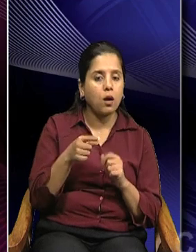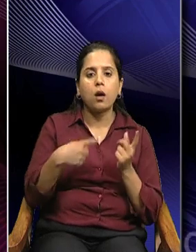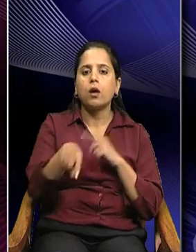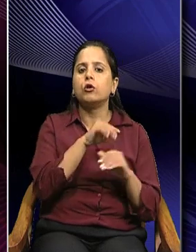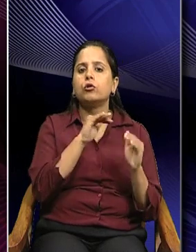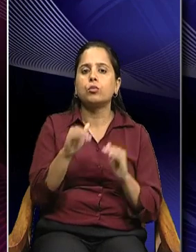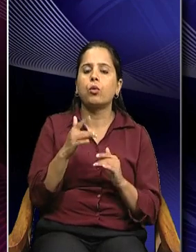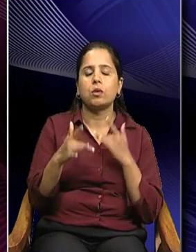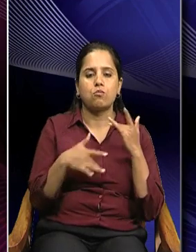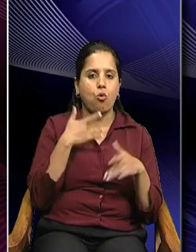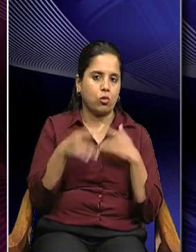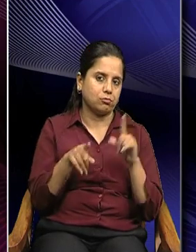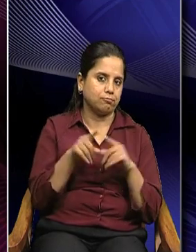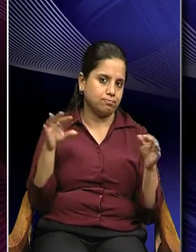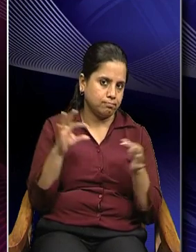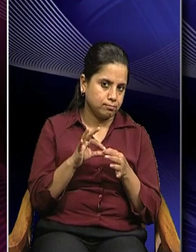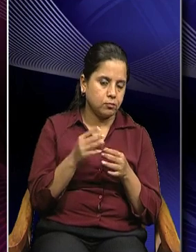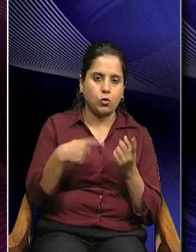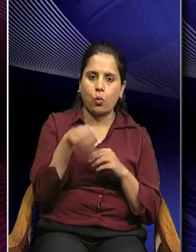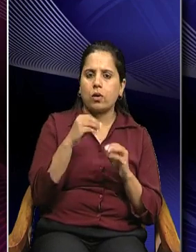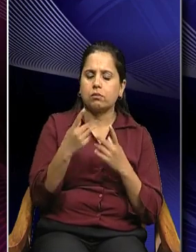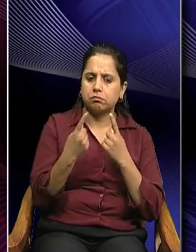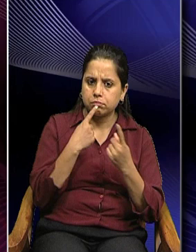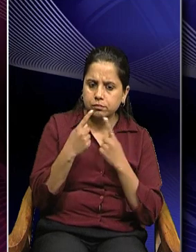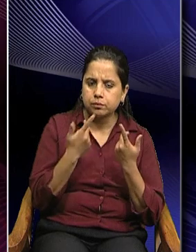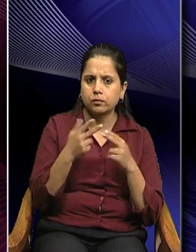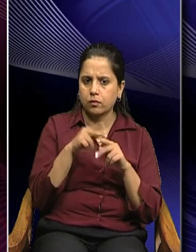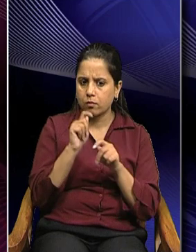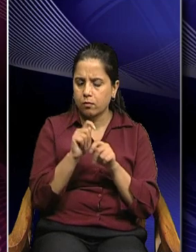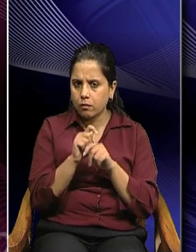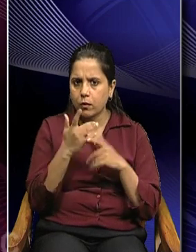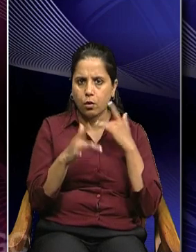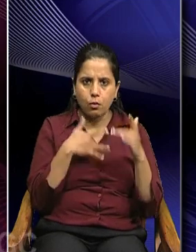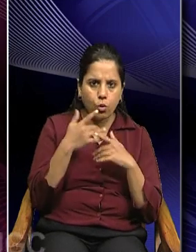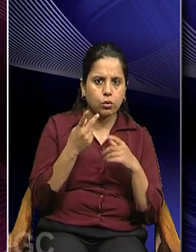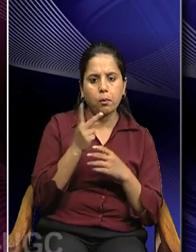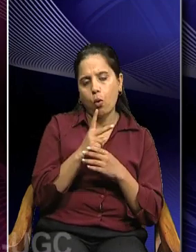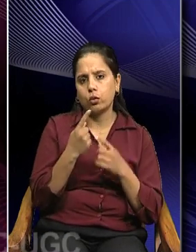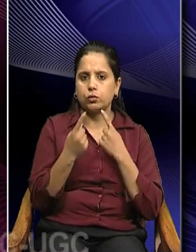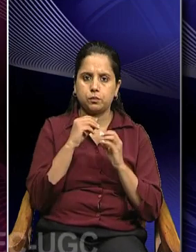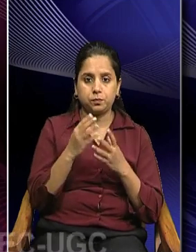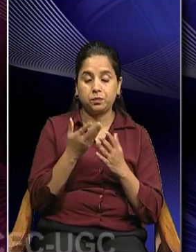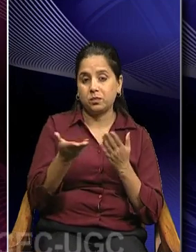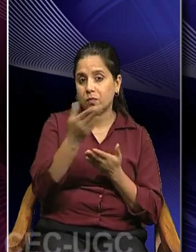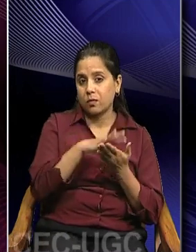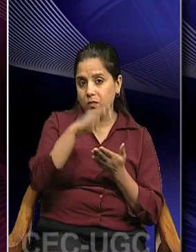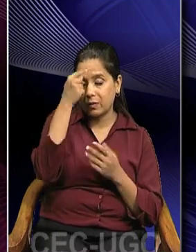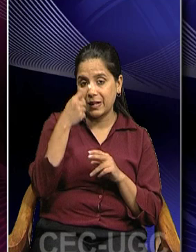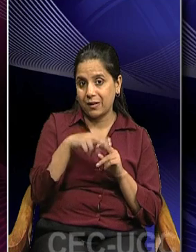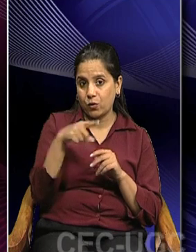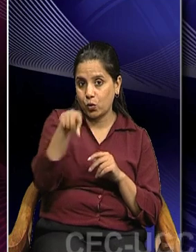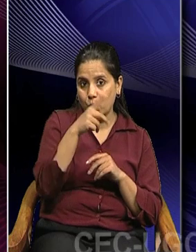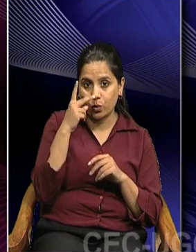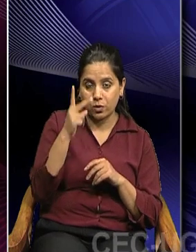with the emotionality. So we started talking about functional and emotional. So my dear learners, if you look at